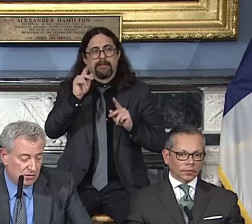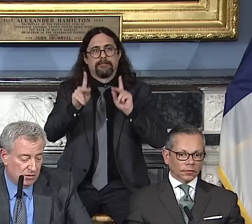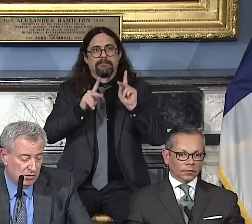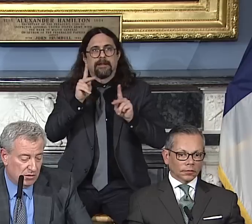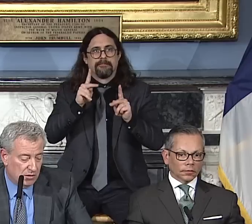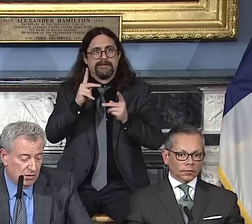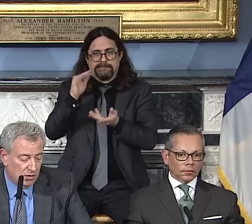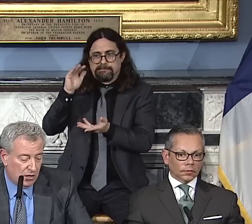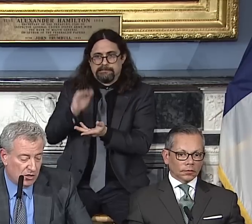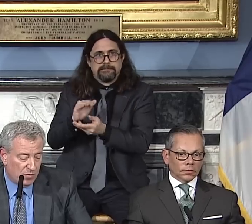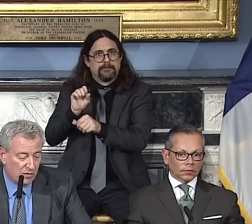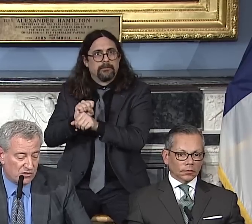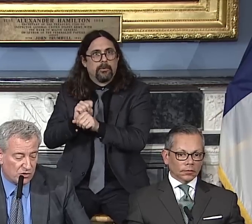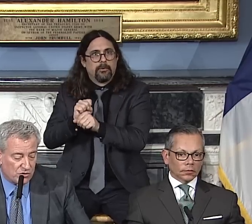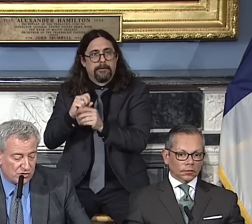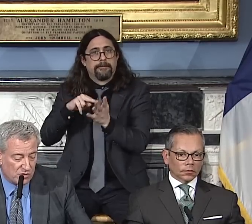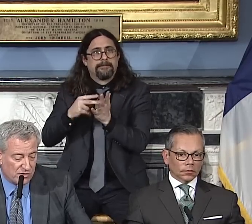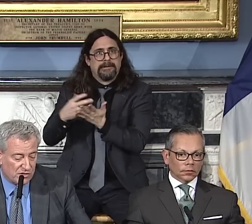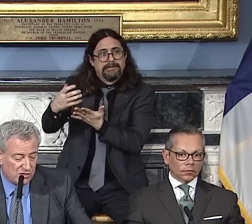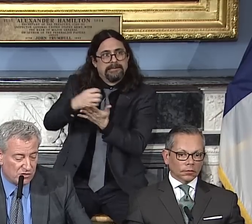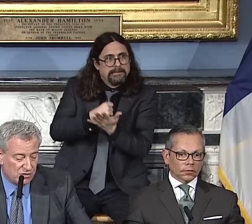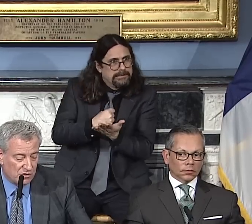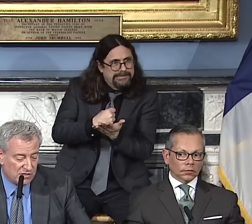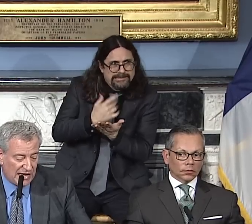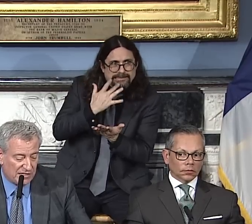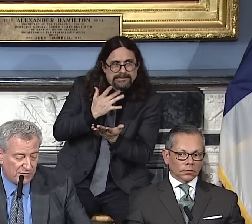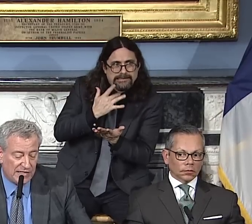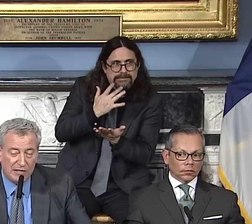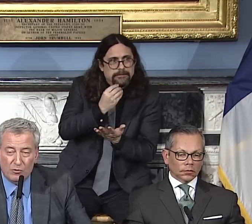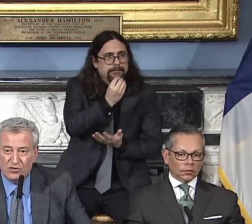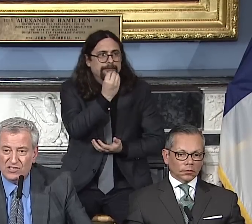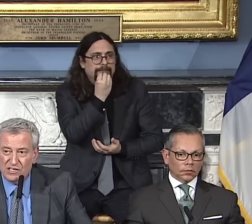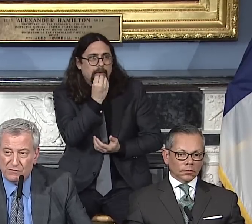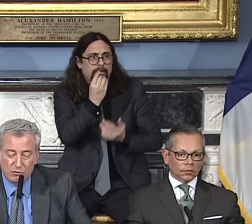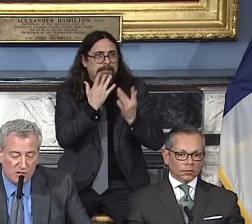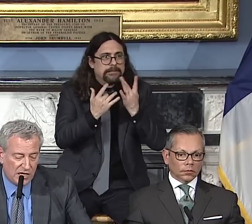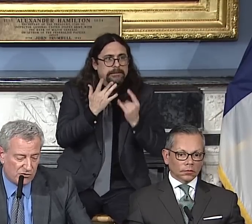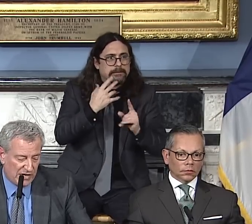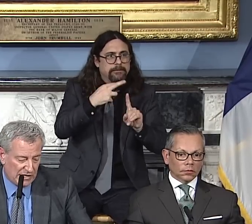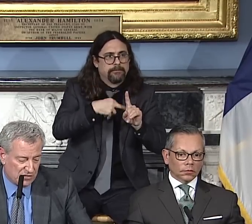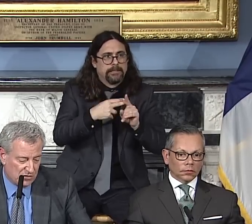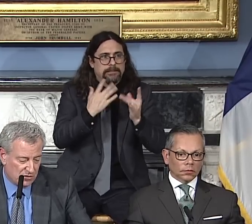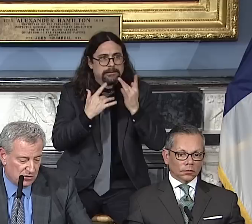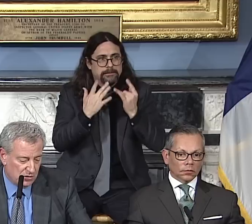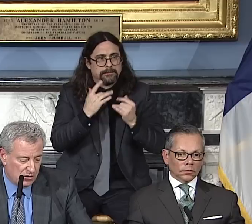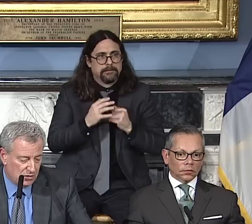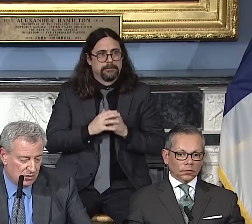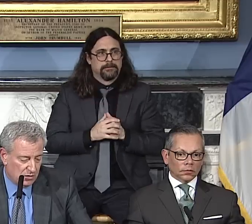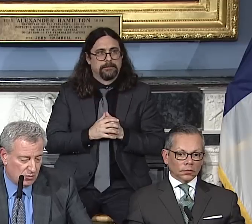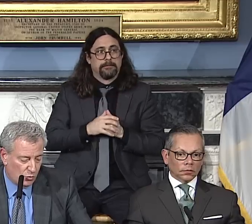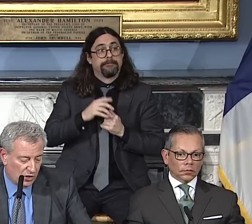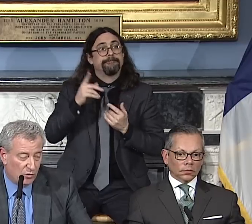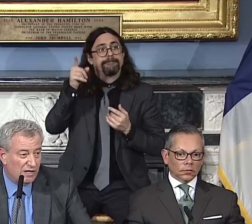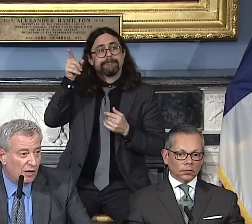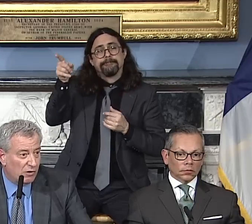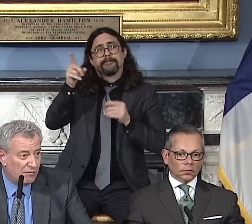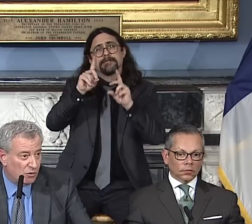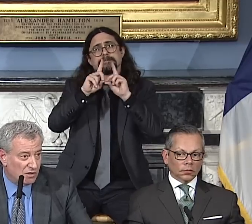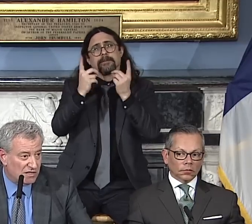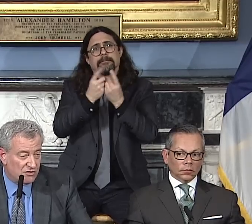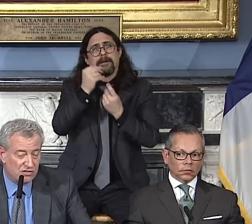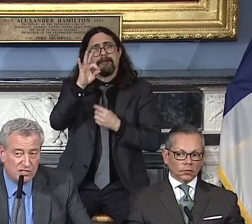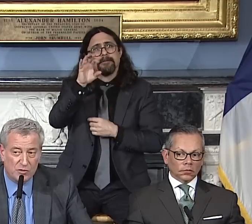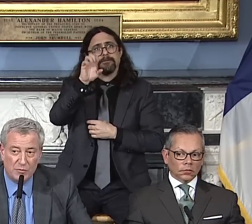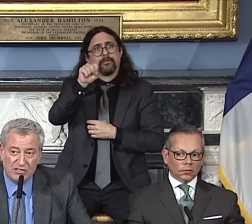families. Our Department of Social Services is activating emergency food contracts, working with